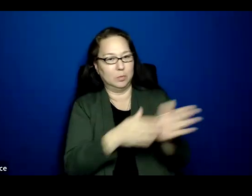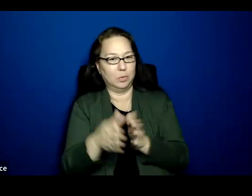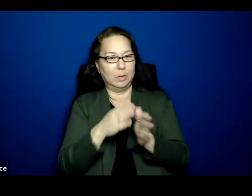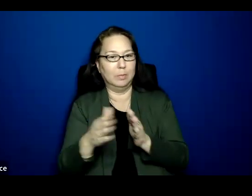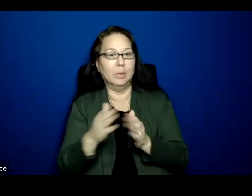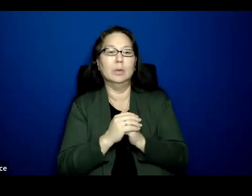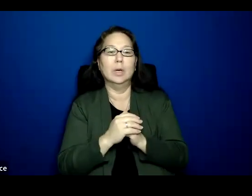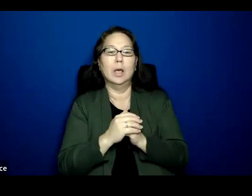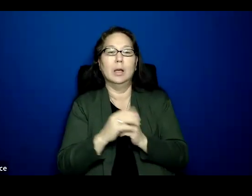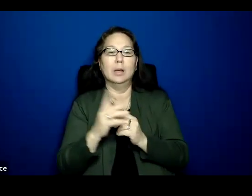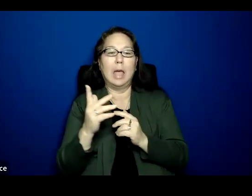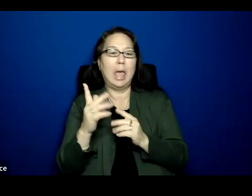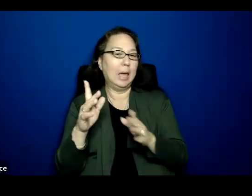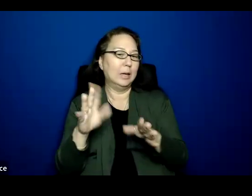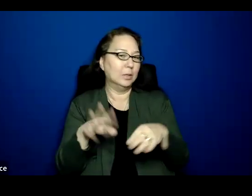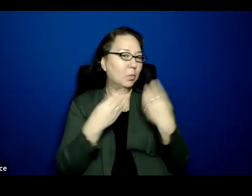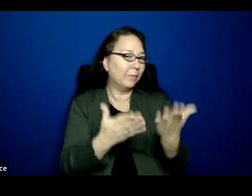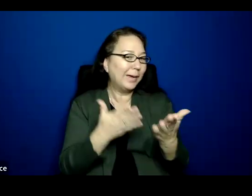of the impact that we've seen.